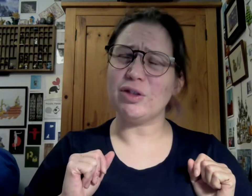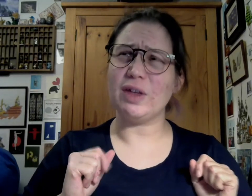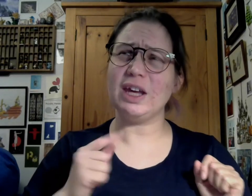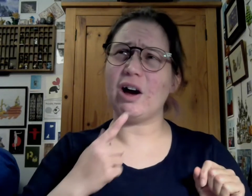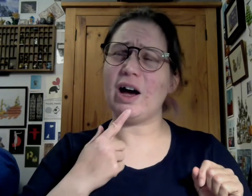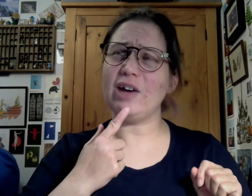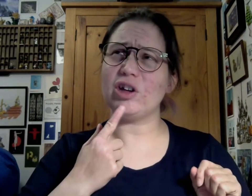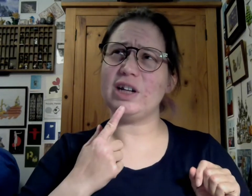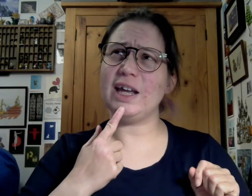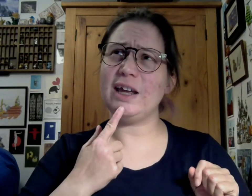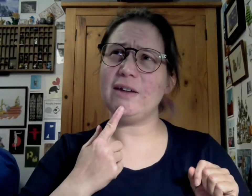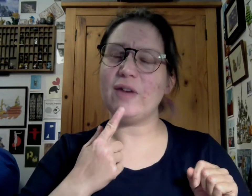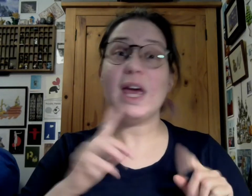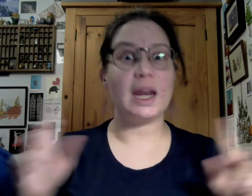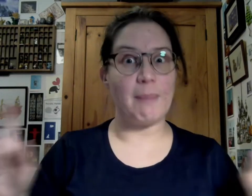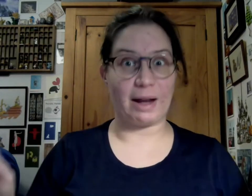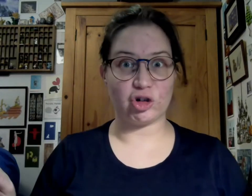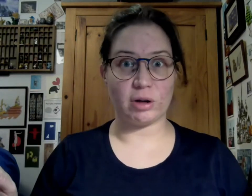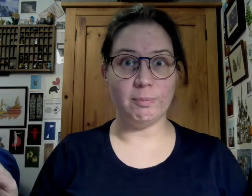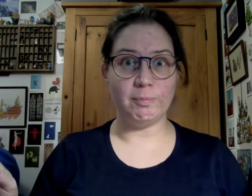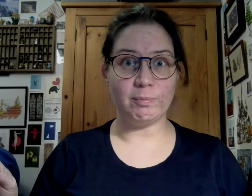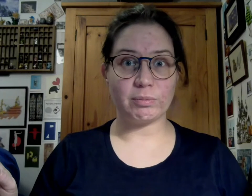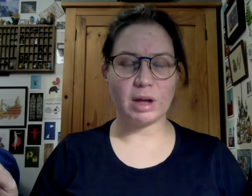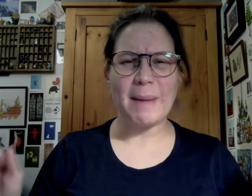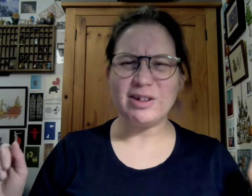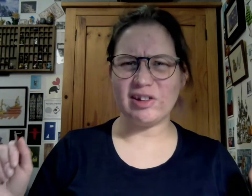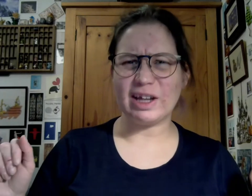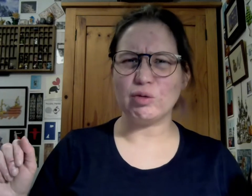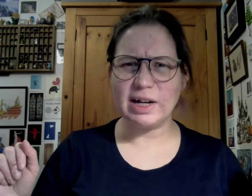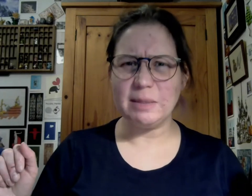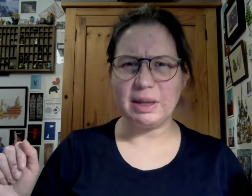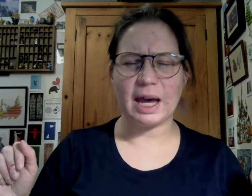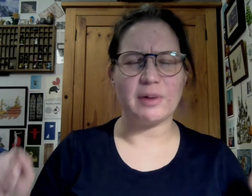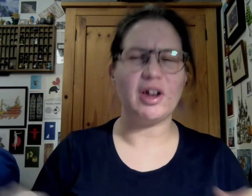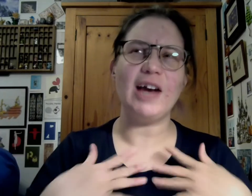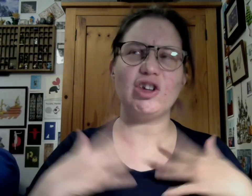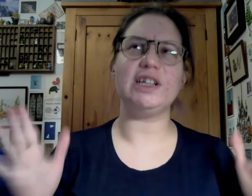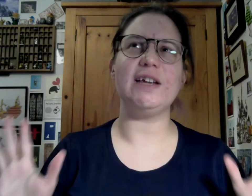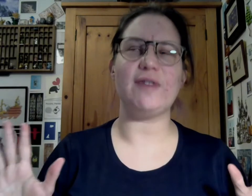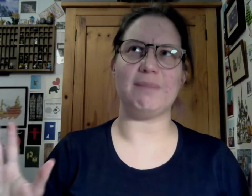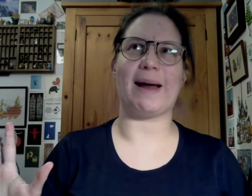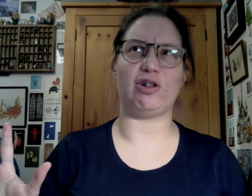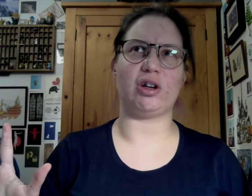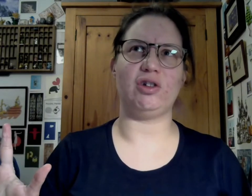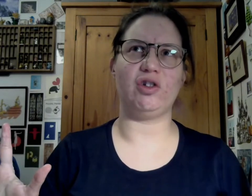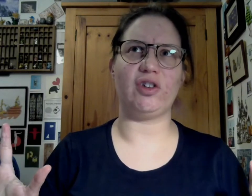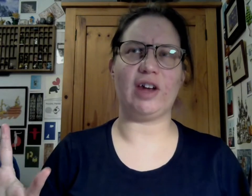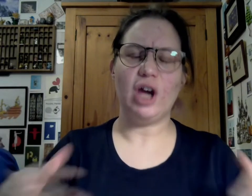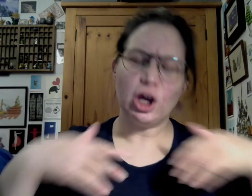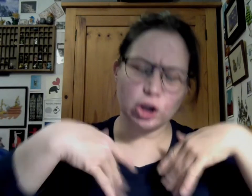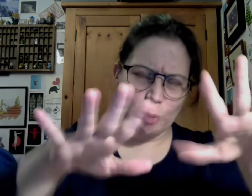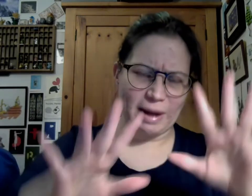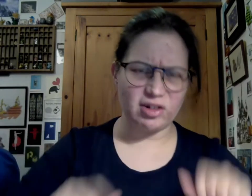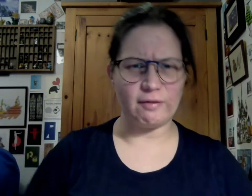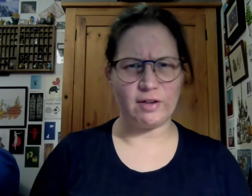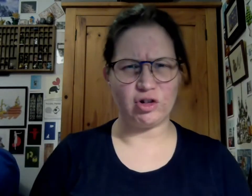think I should live in a mansion. A mansion's like a really big house. I should live in a mansion, she said. Go back to that fish,